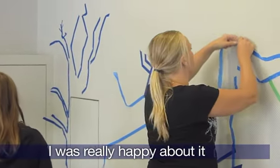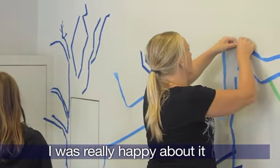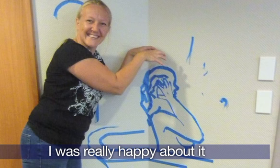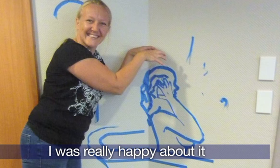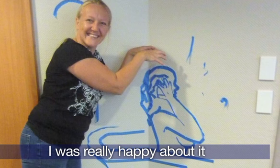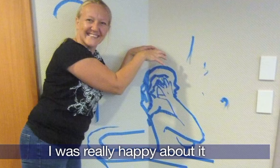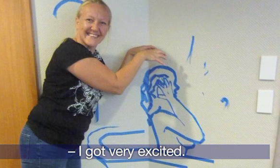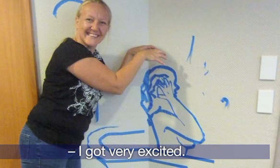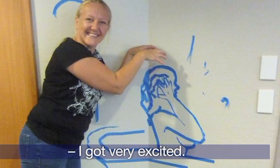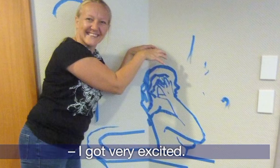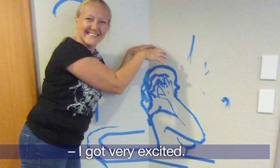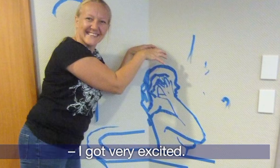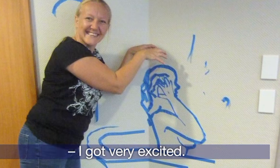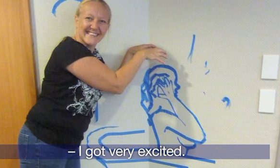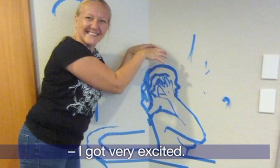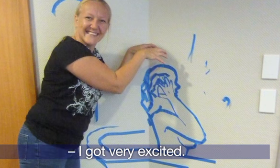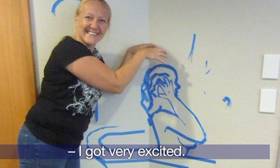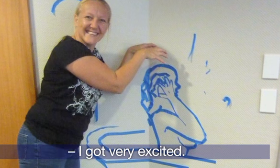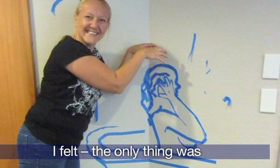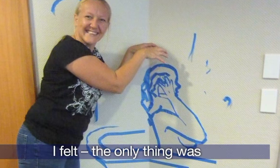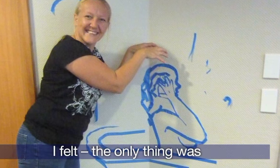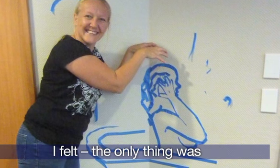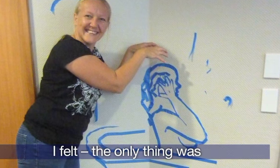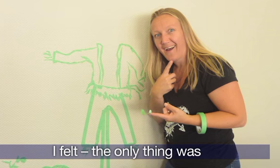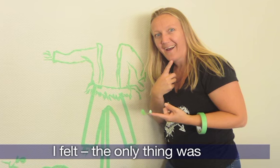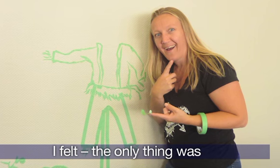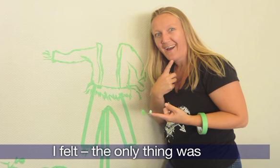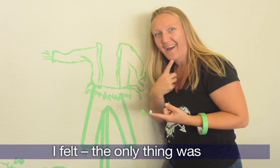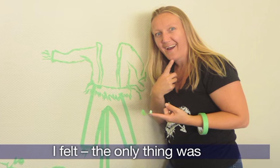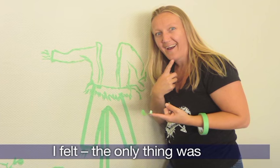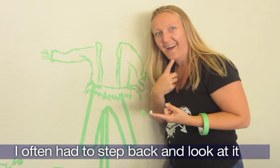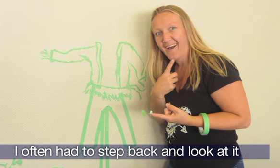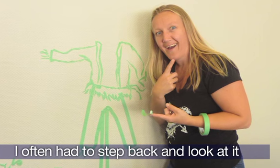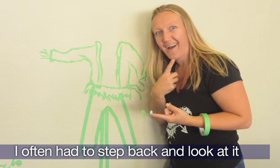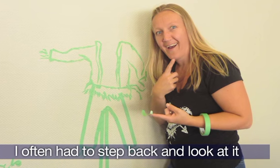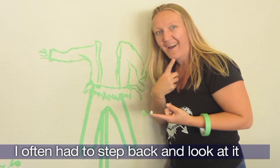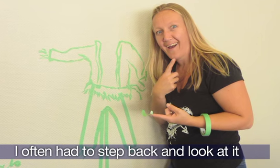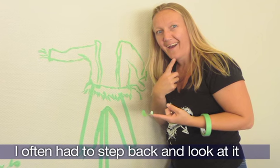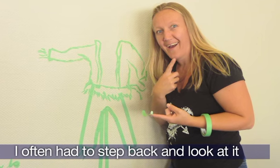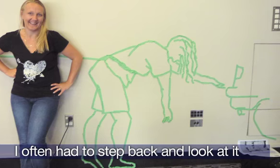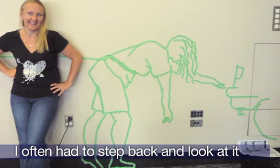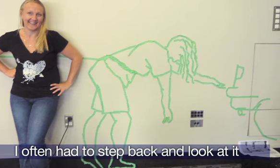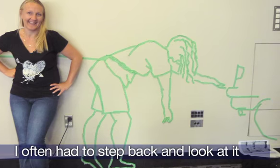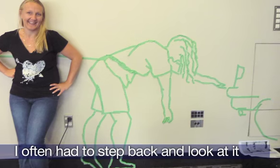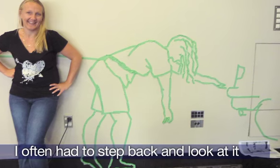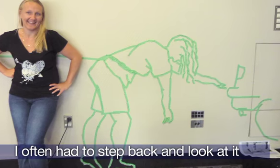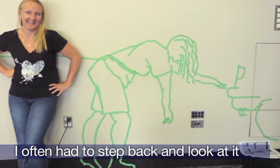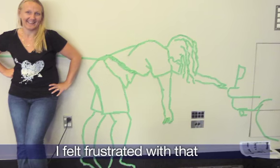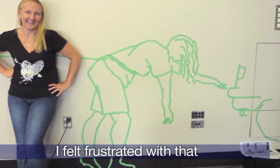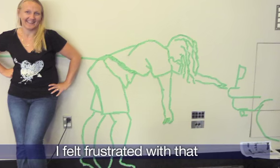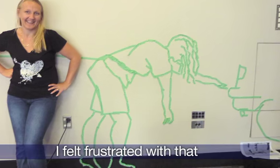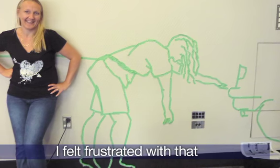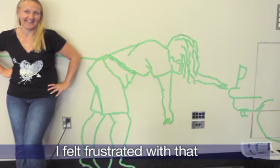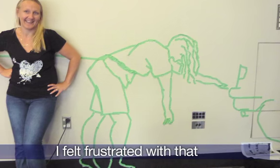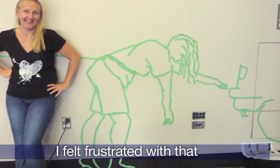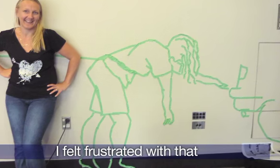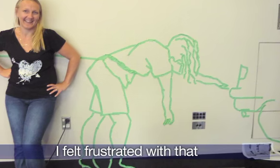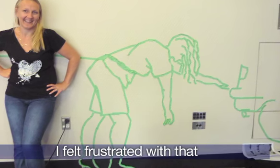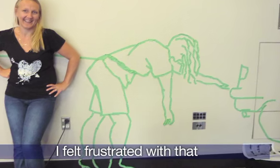really happy about it. I got very excited, I felt, the only thing was I often had to step back and look at it. I got frustrated with that. Then